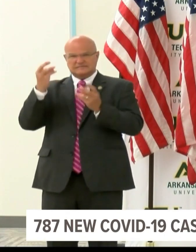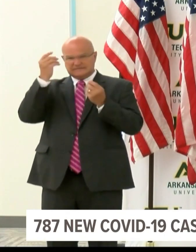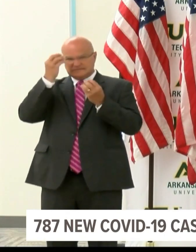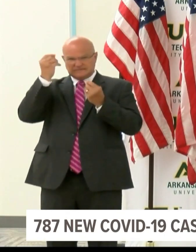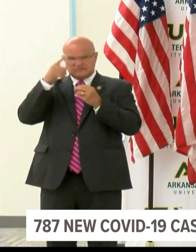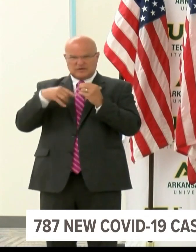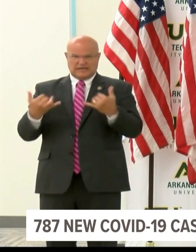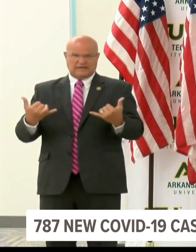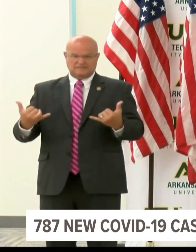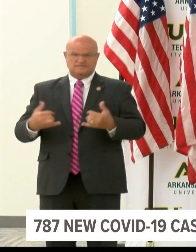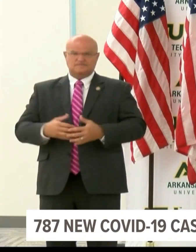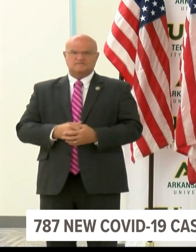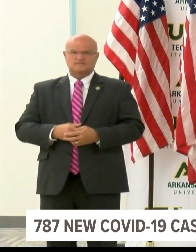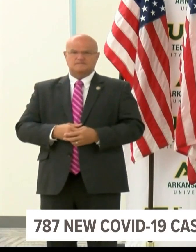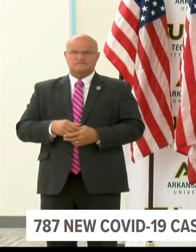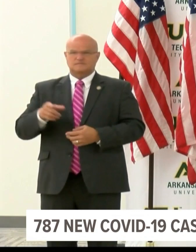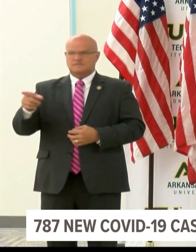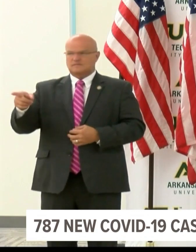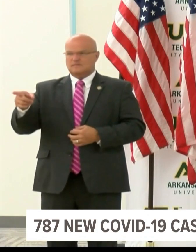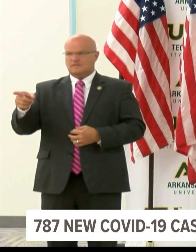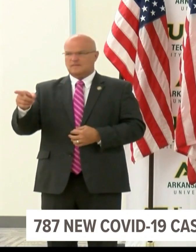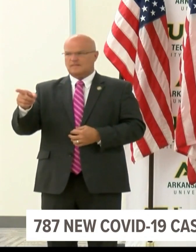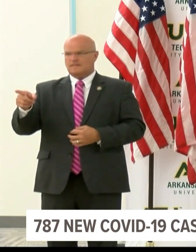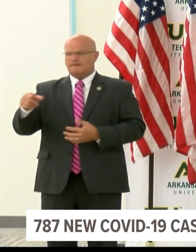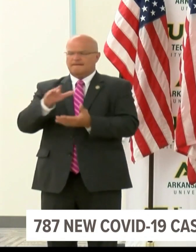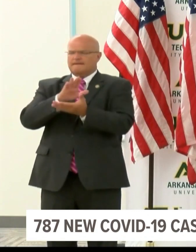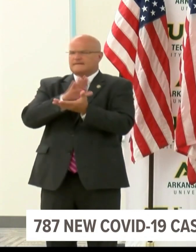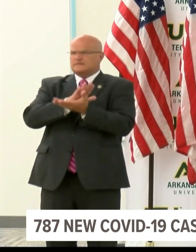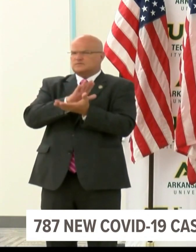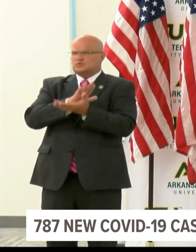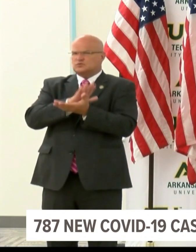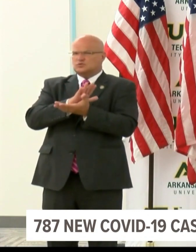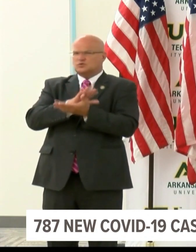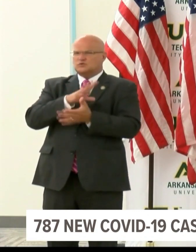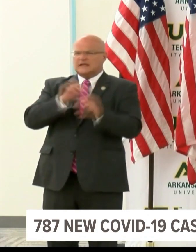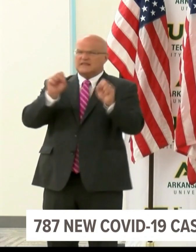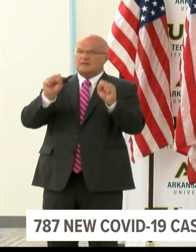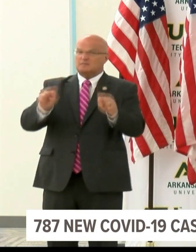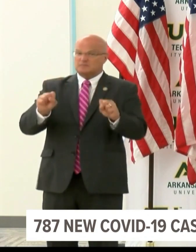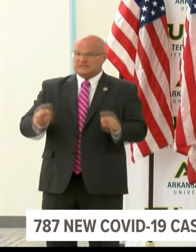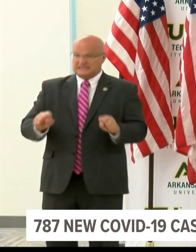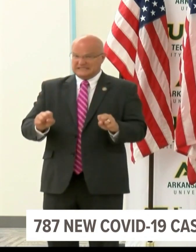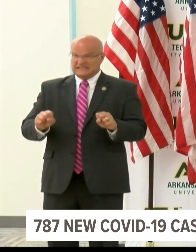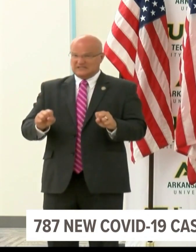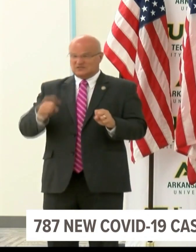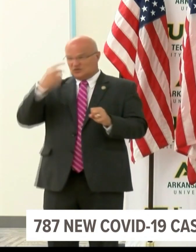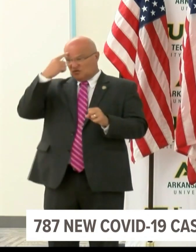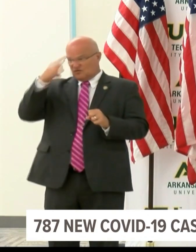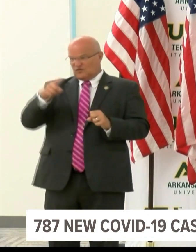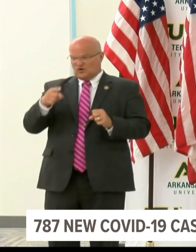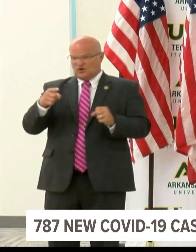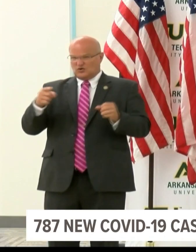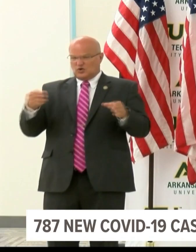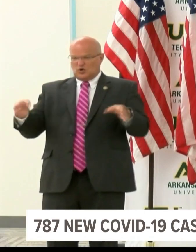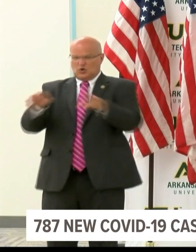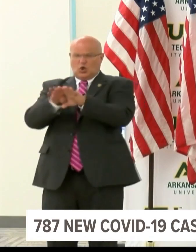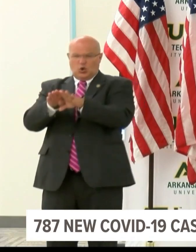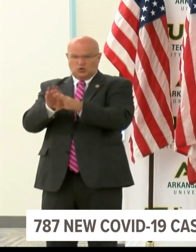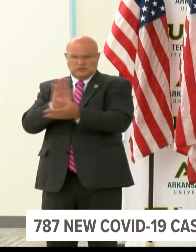on. Too, when it comes to schools and the potential for closing